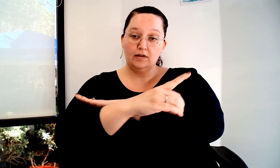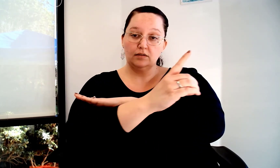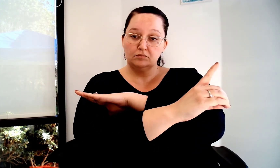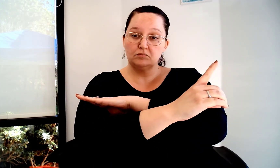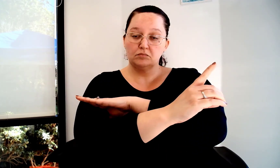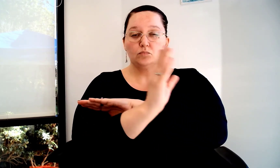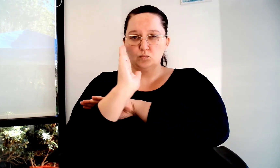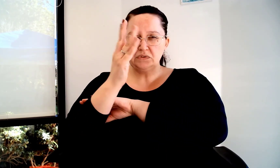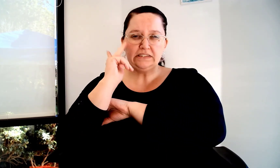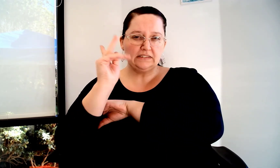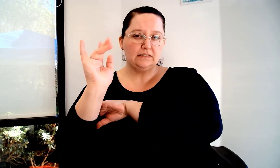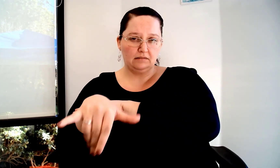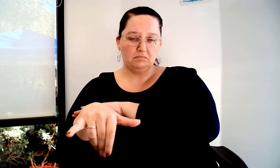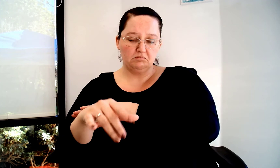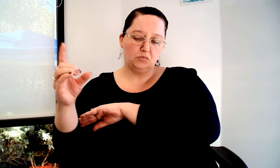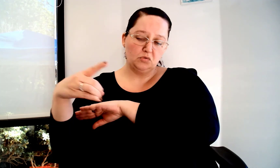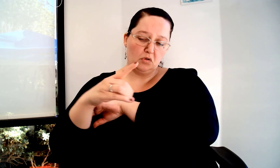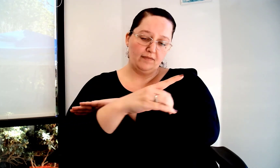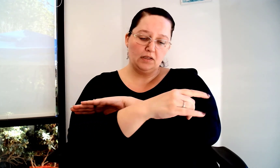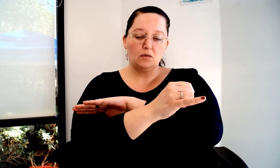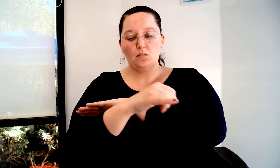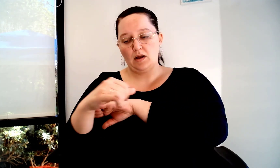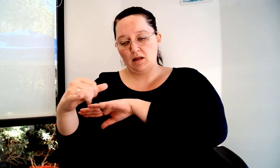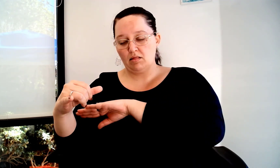too. You'll see that.